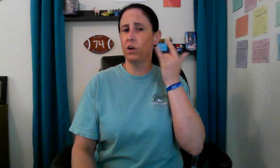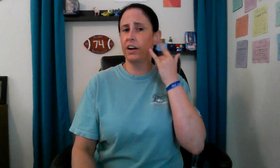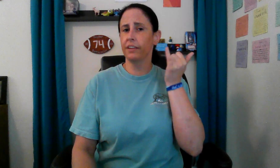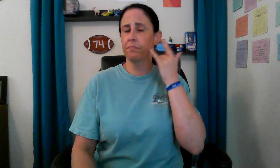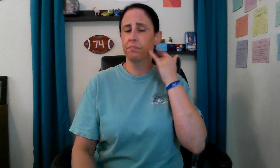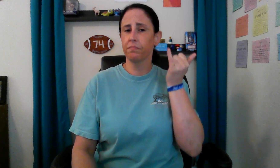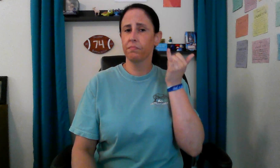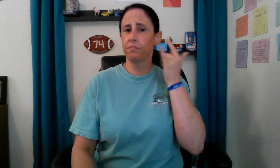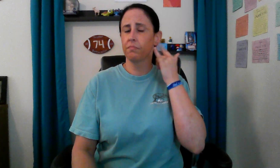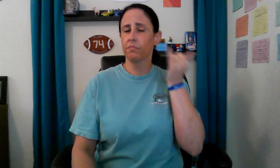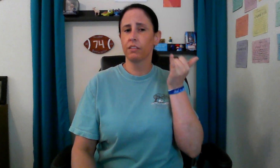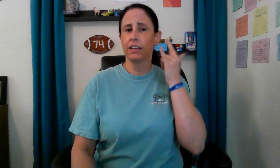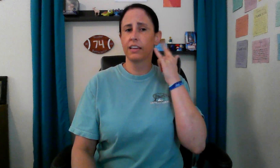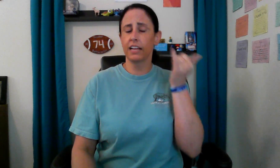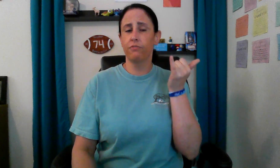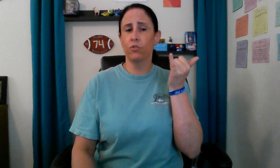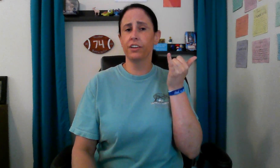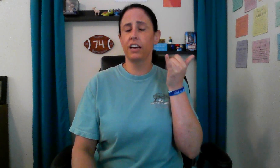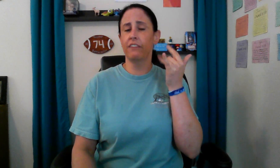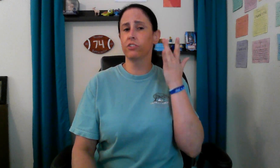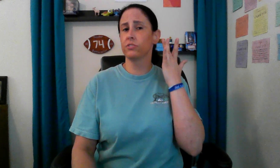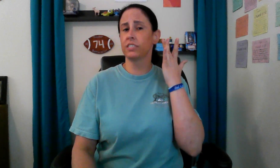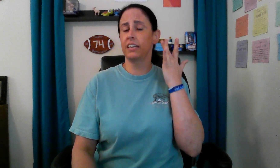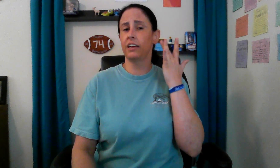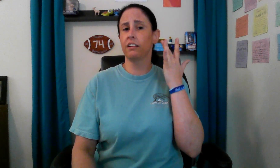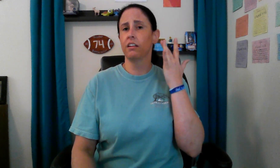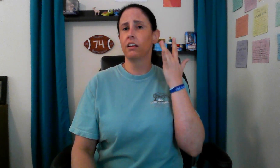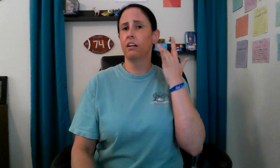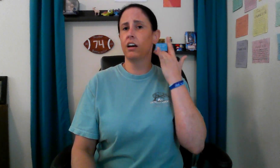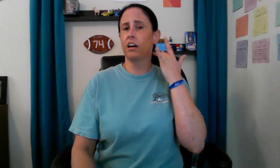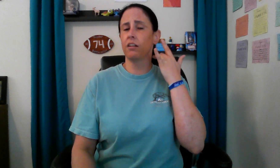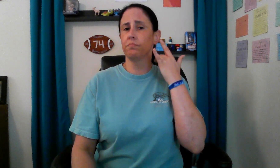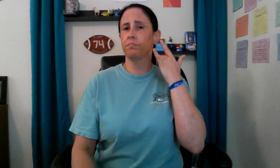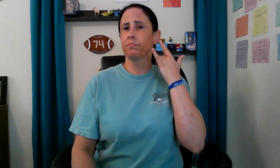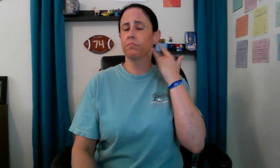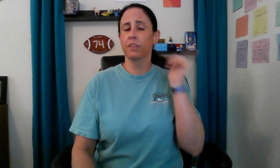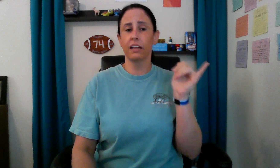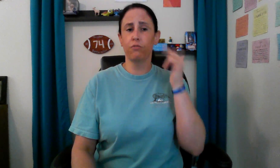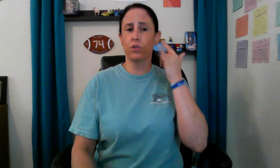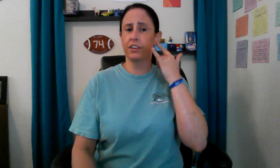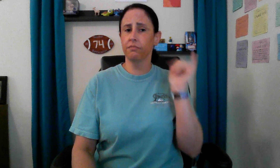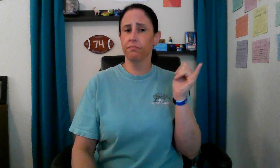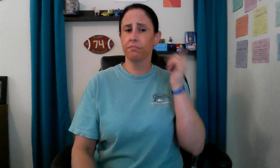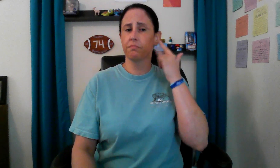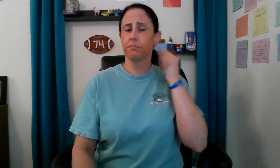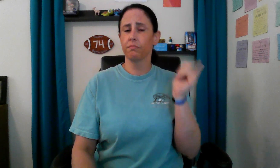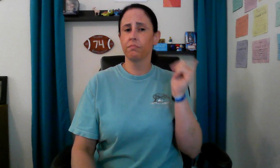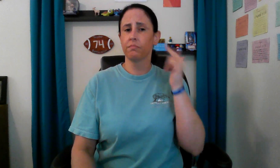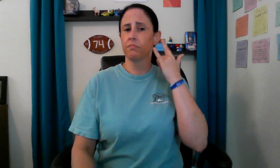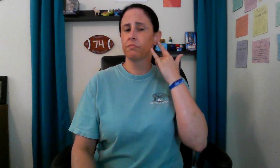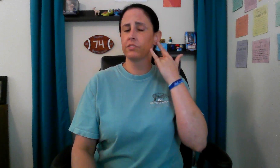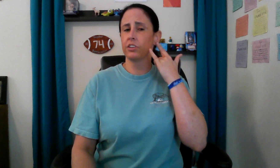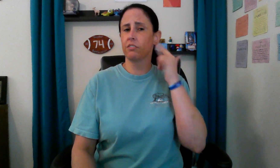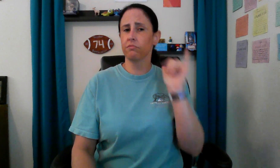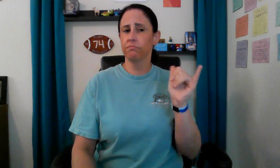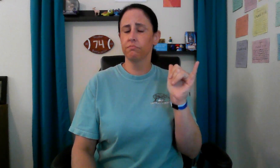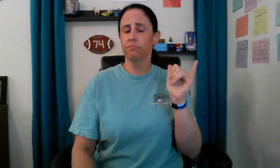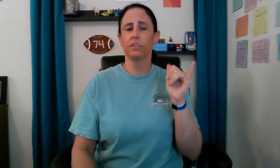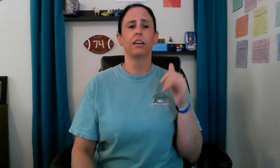Y. California, I've also seen California. So,